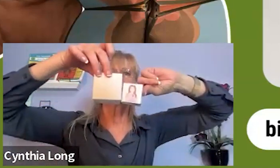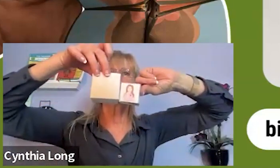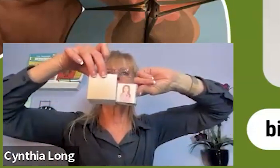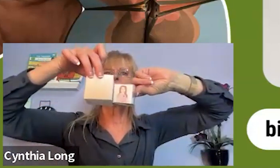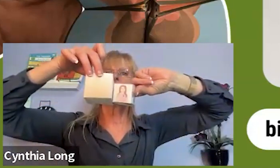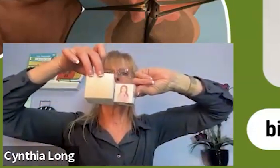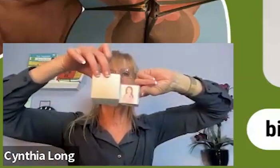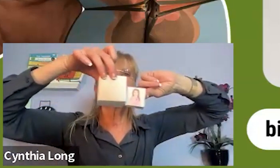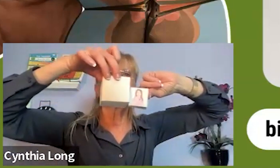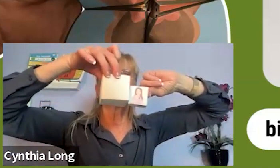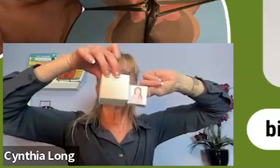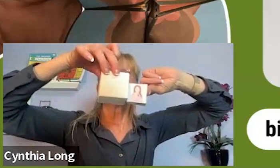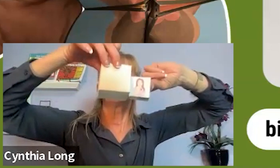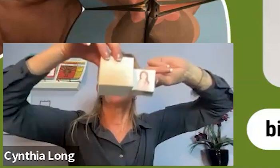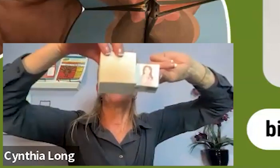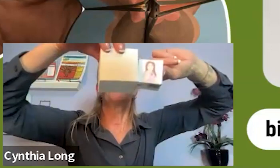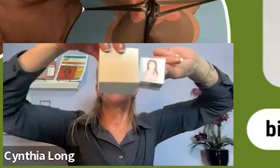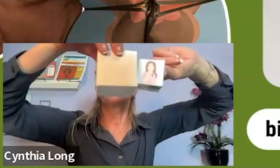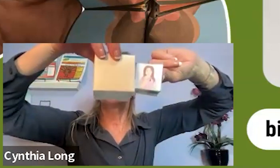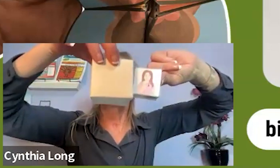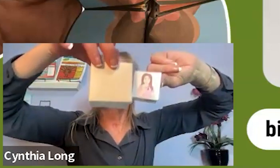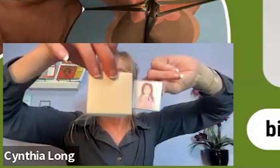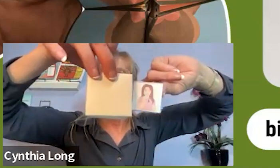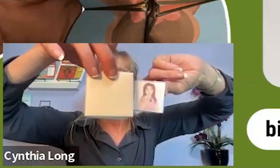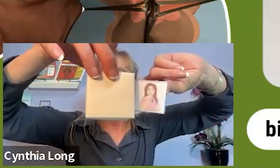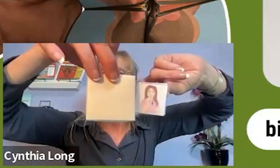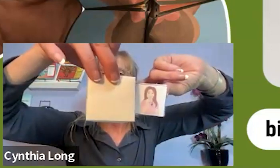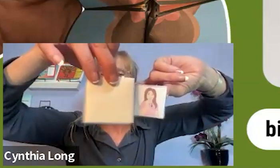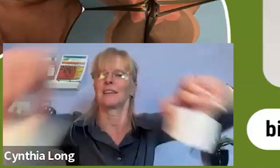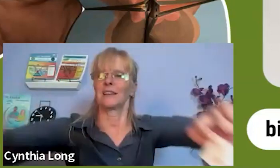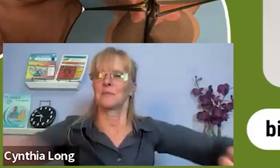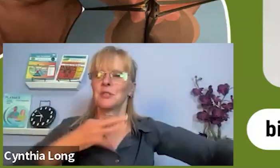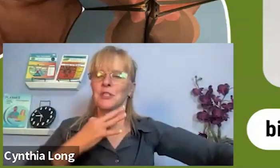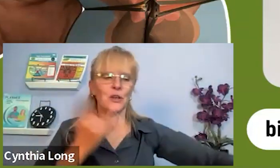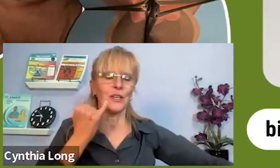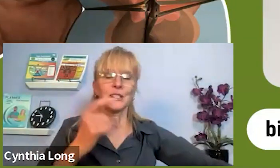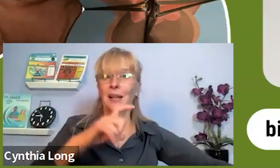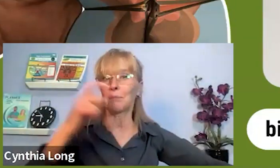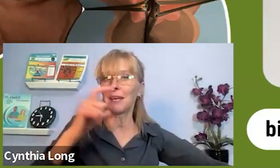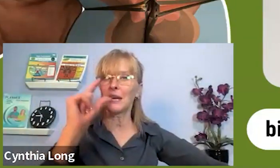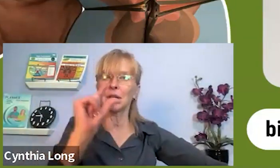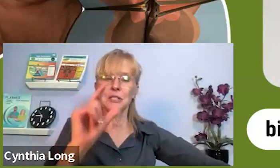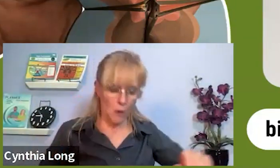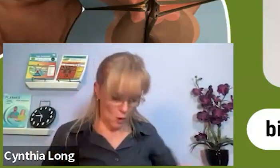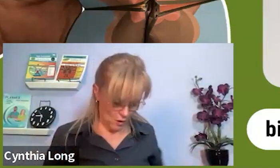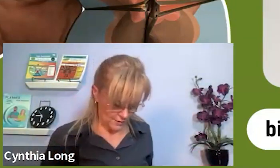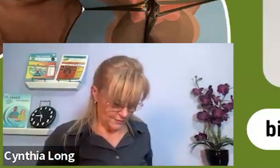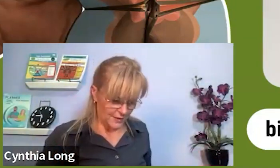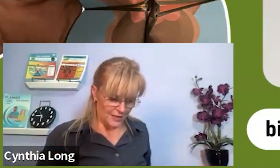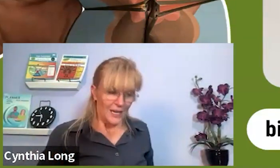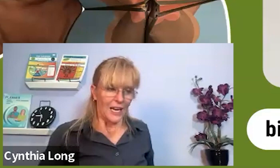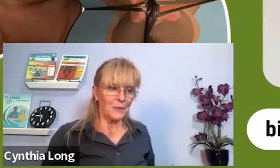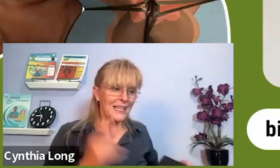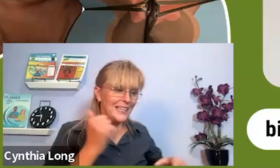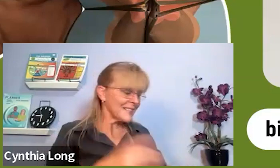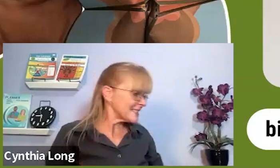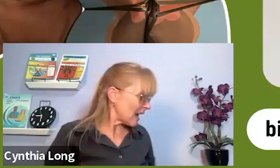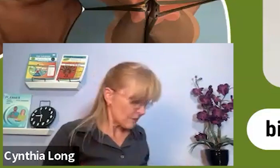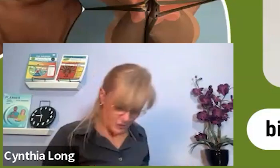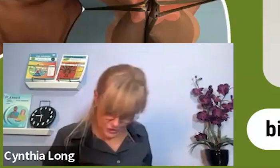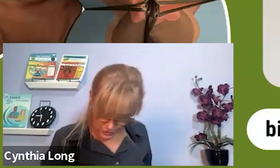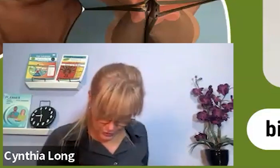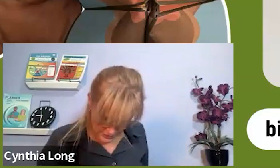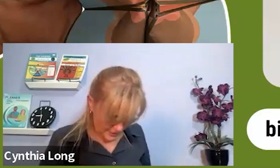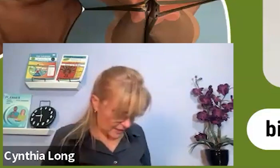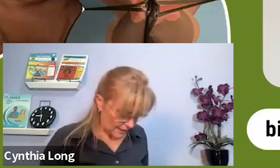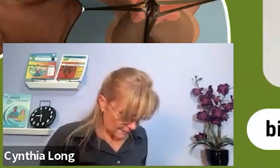So these will be bigger to be able to see. Just curious, you like big or small? And I'm going to get this